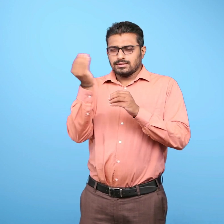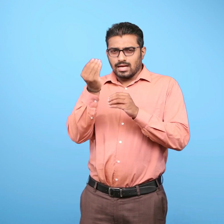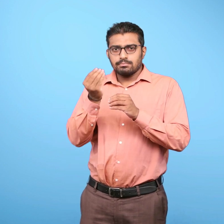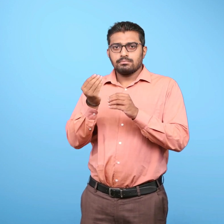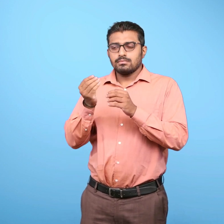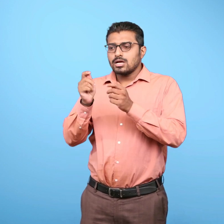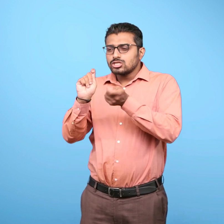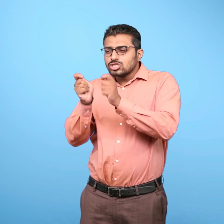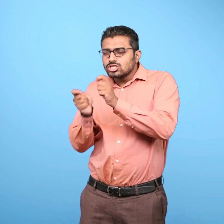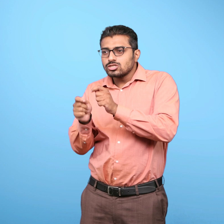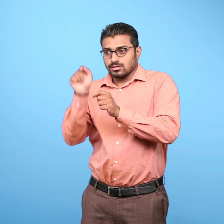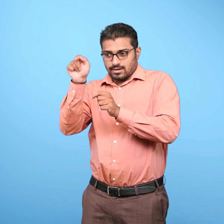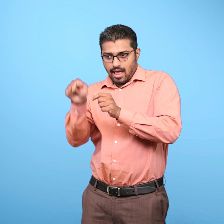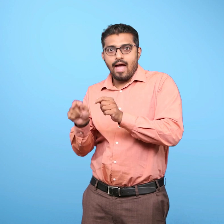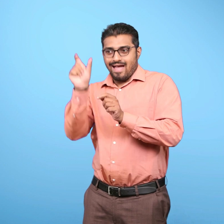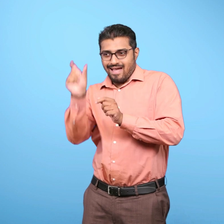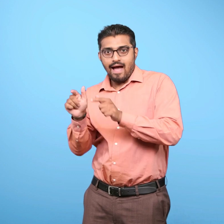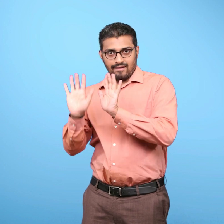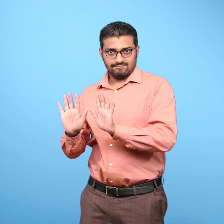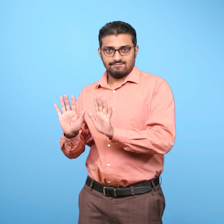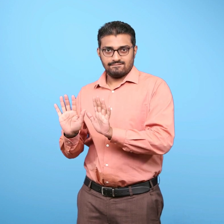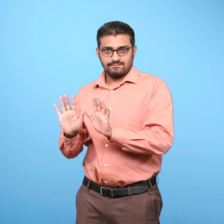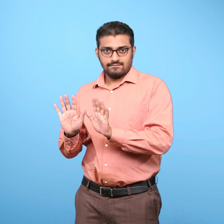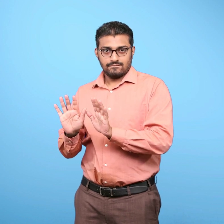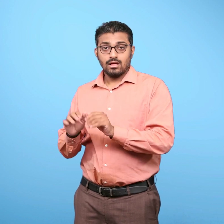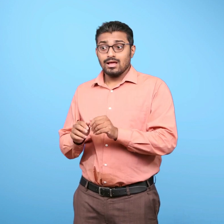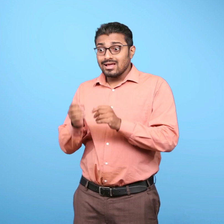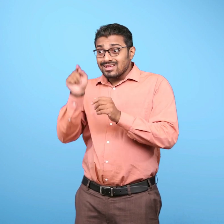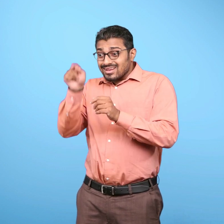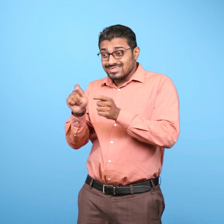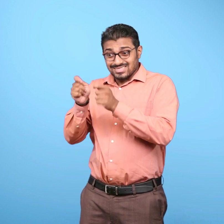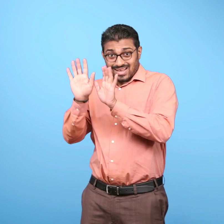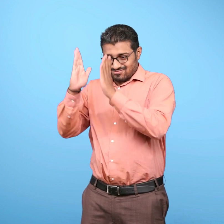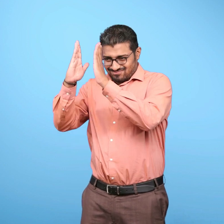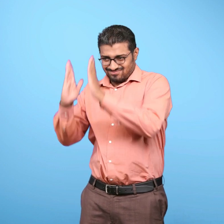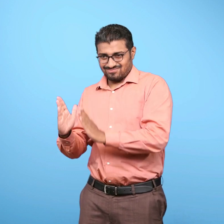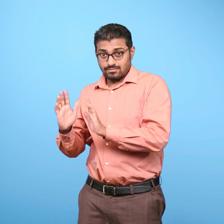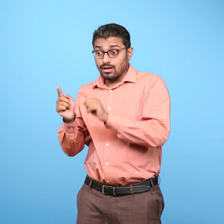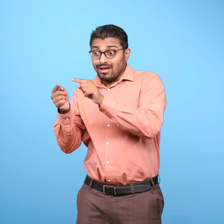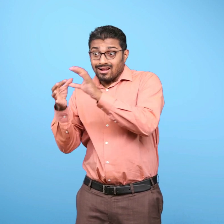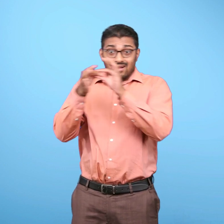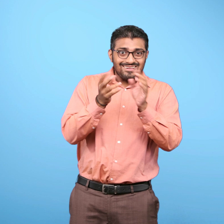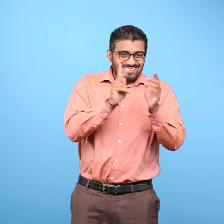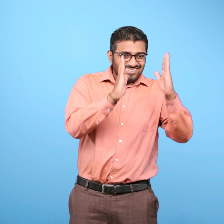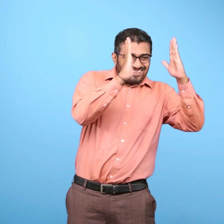For each change, write in the blank column whether the change can be reversed or